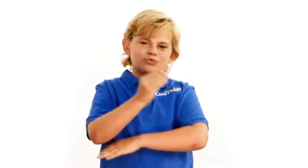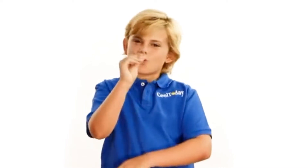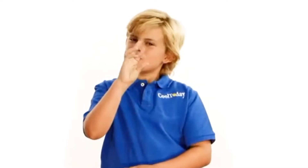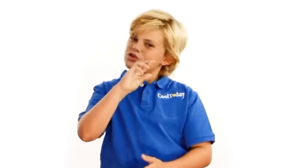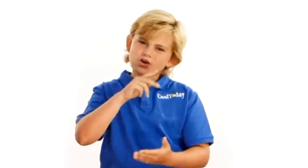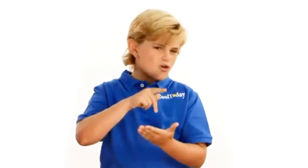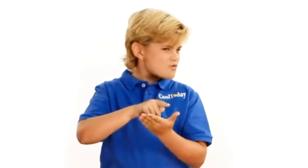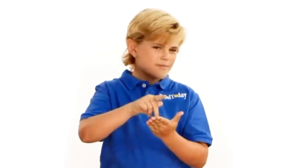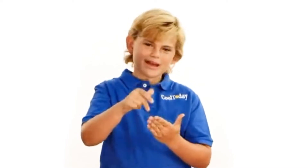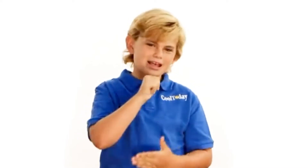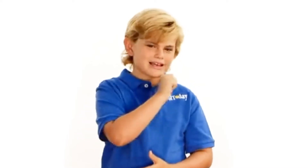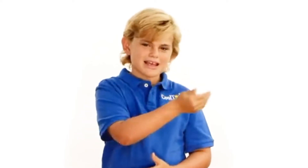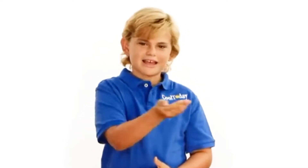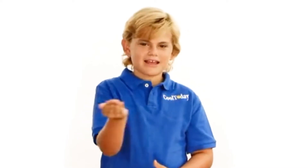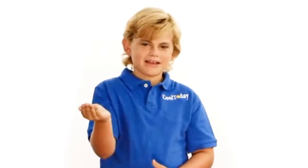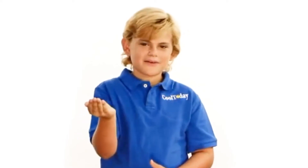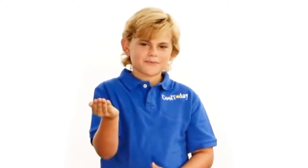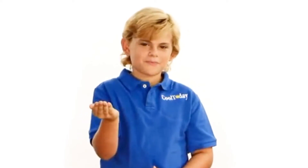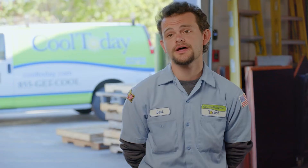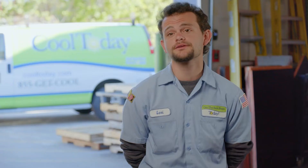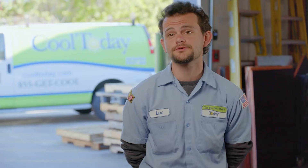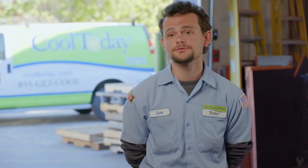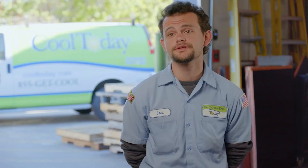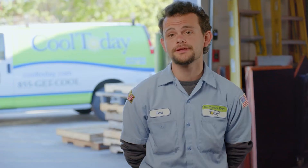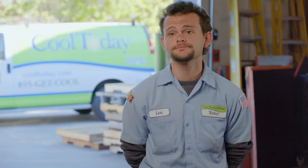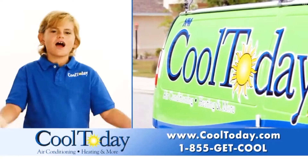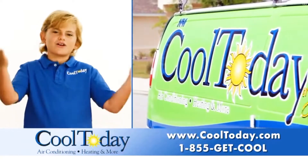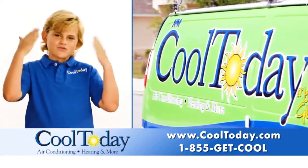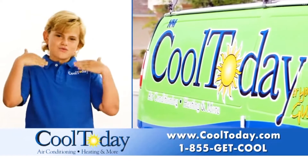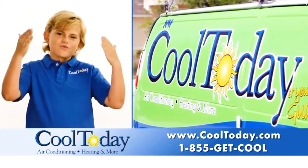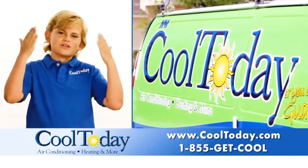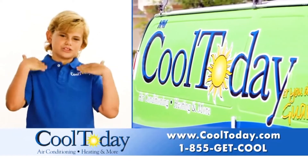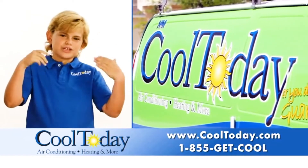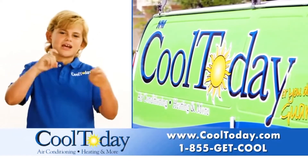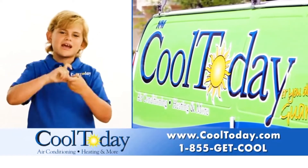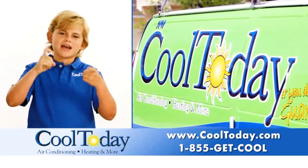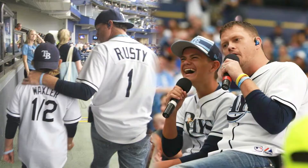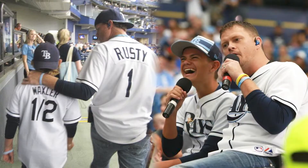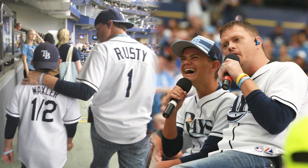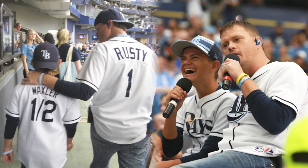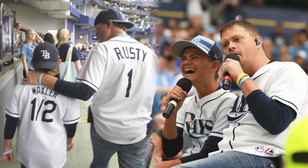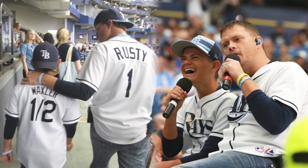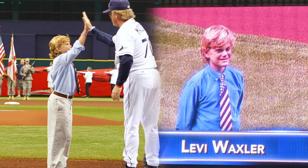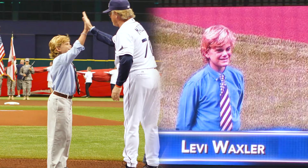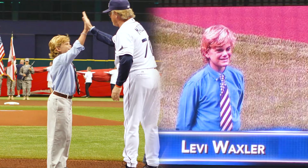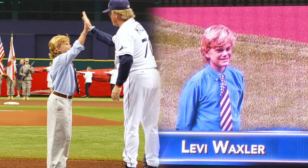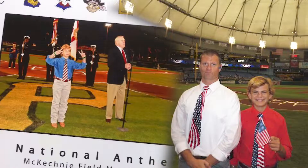I'm Levi Waxler. When I was nine, I started signing for Cool Today. Everybody wanted the kid that did sign language. The Rays, the Orioles, the